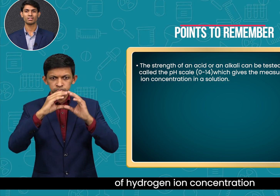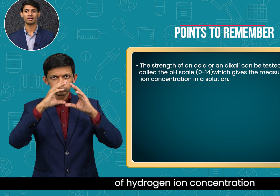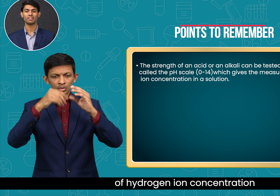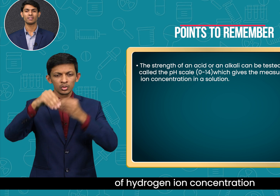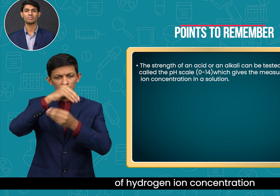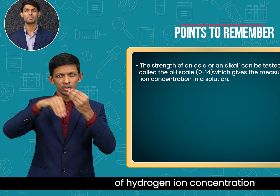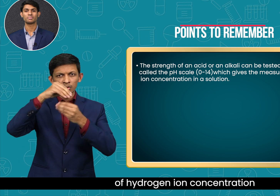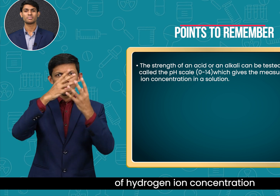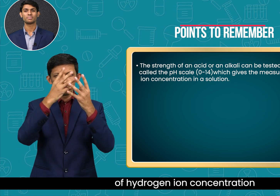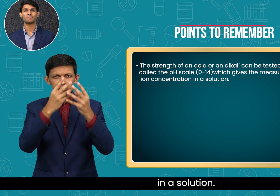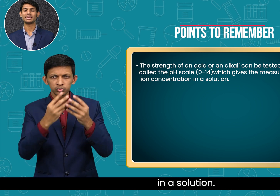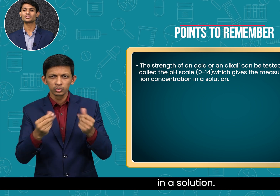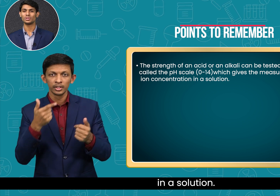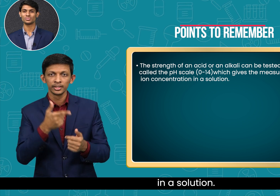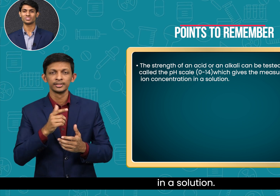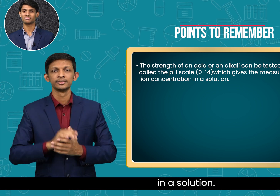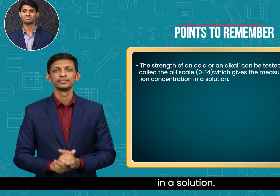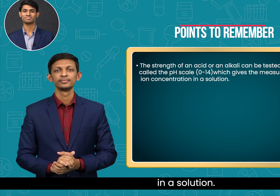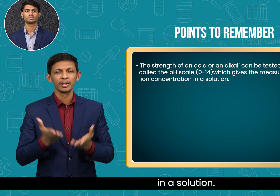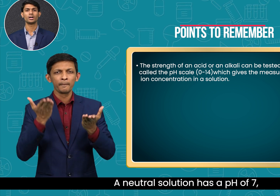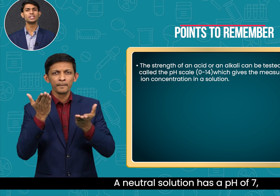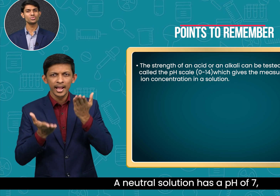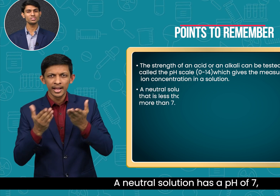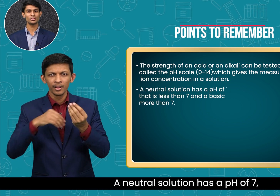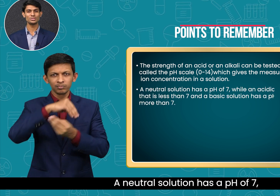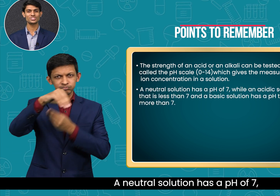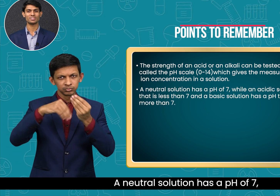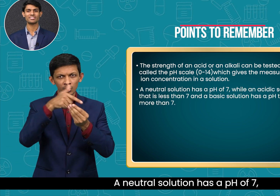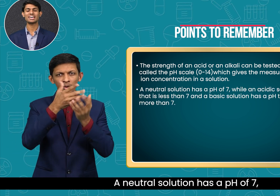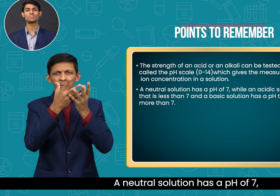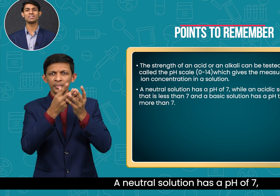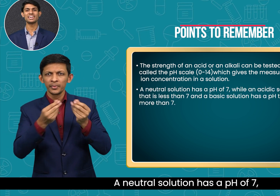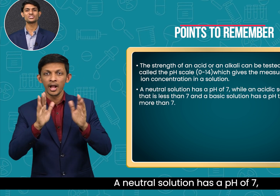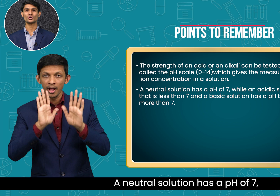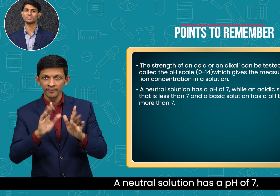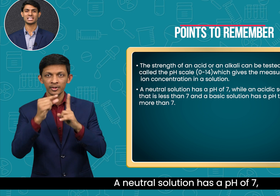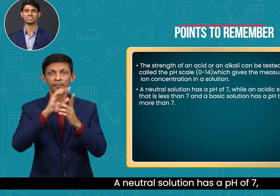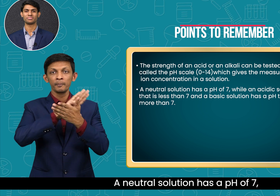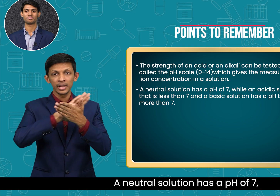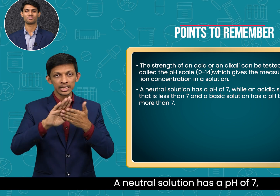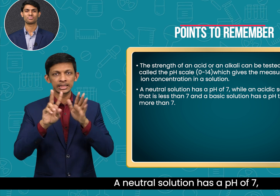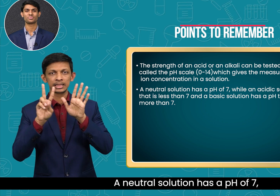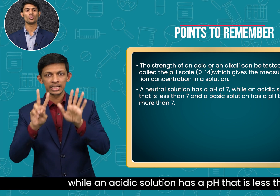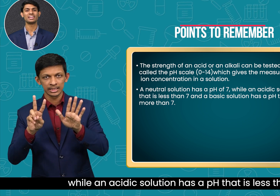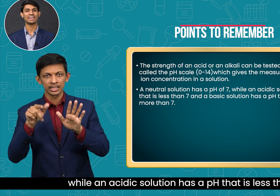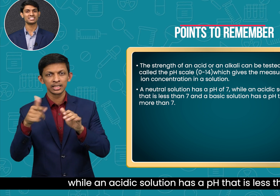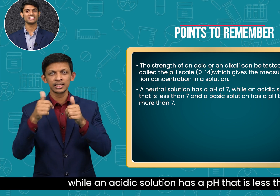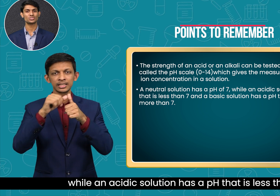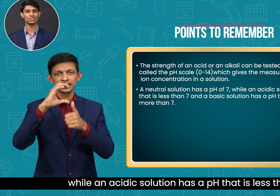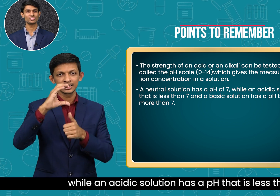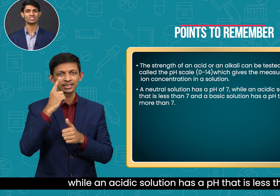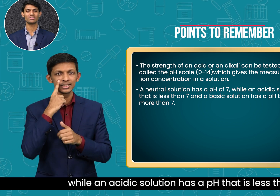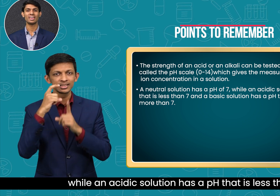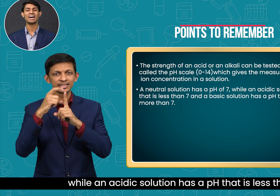concentration in a solution. A neutral solution has a pH of 7, while an